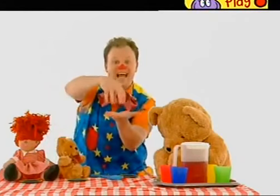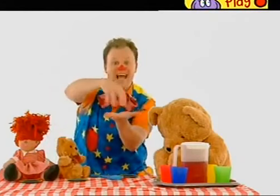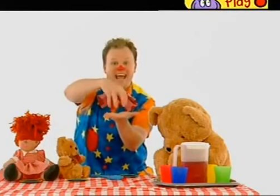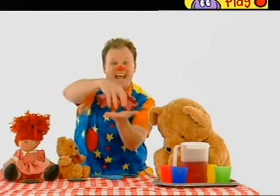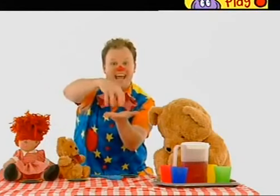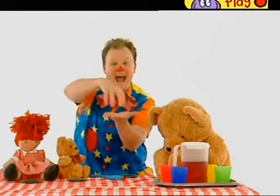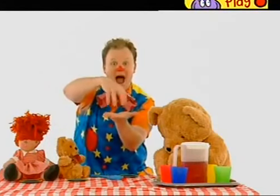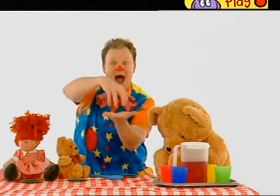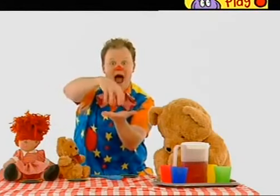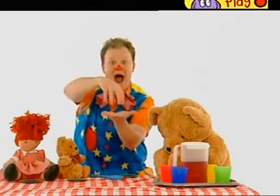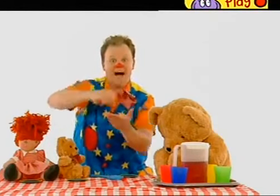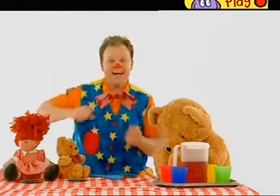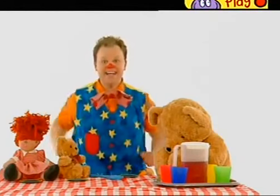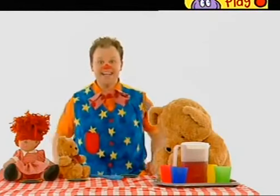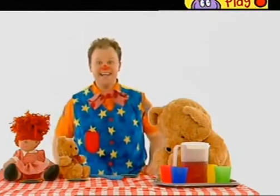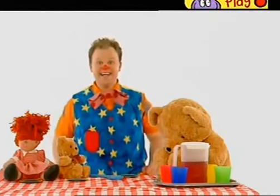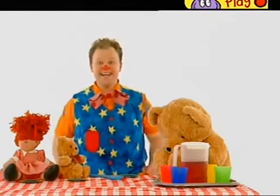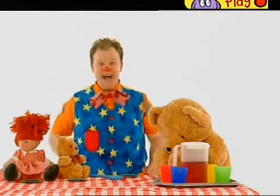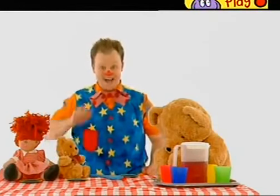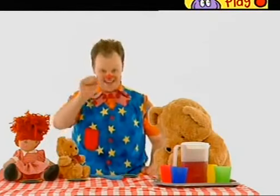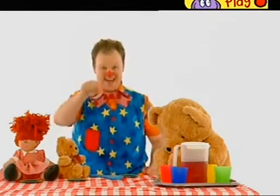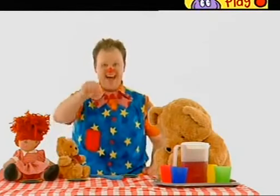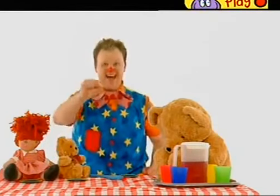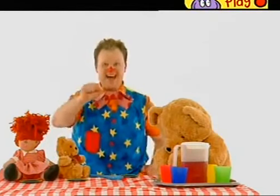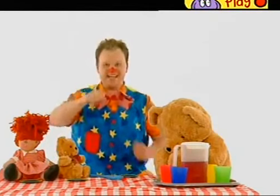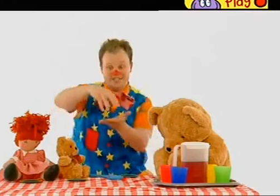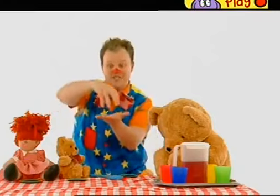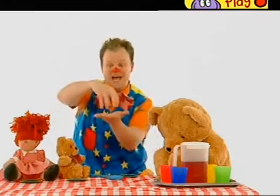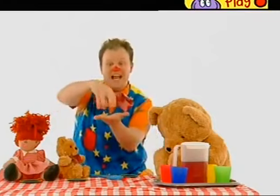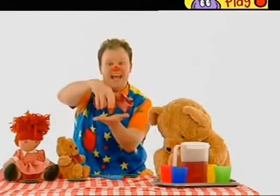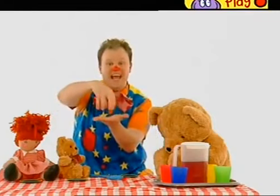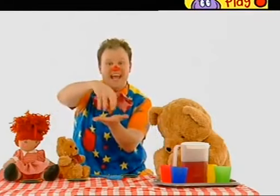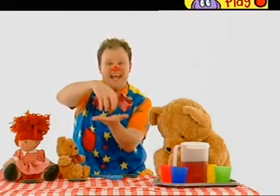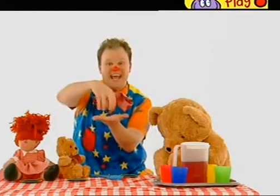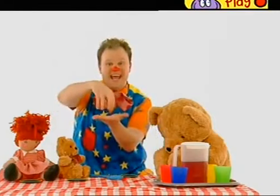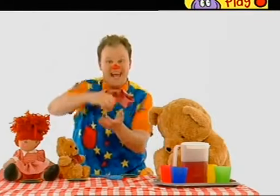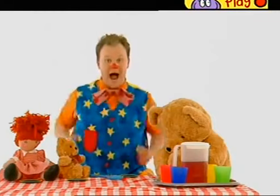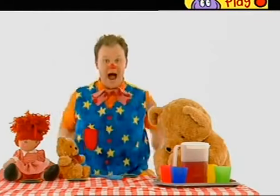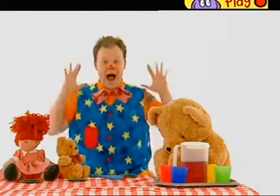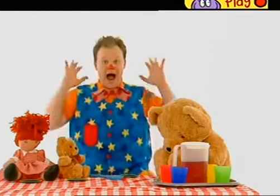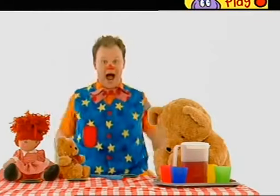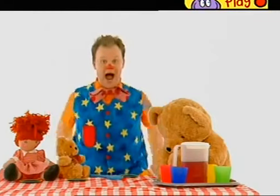Jelly. Jelly, Mr. Tumble? Yes, jelly.